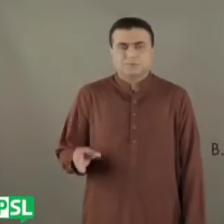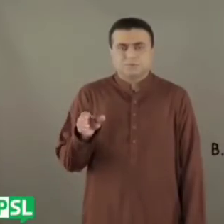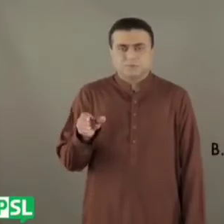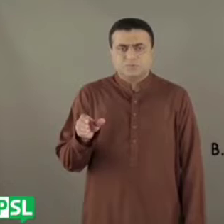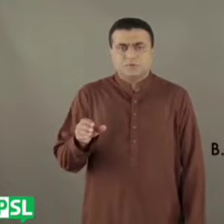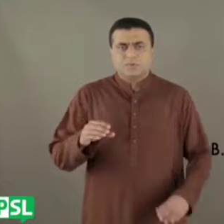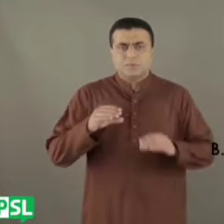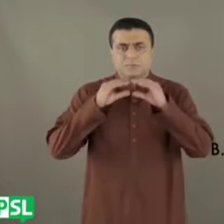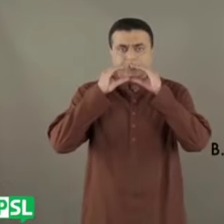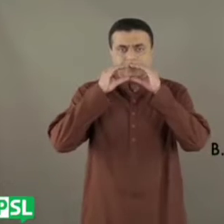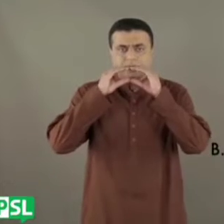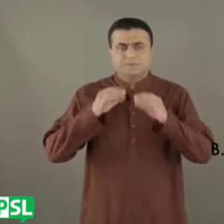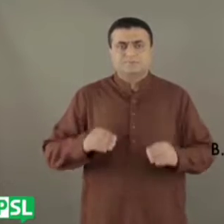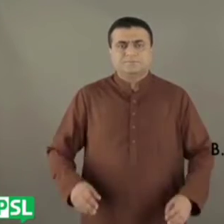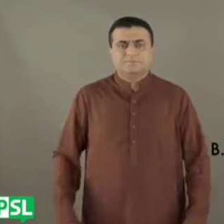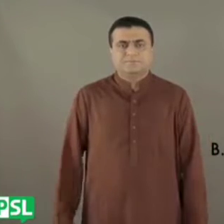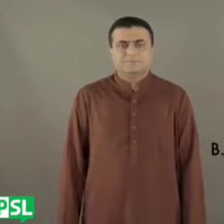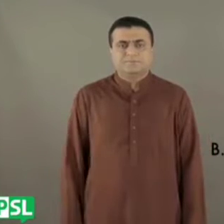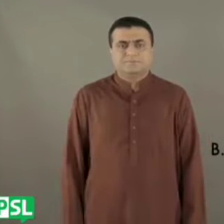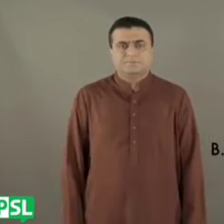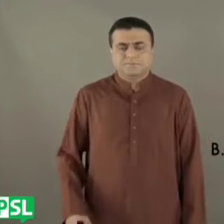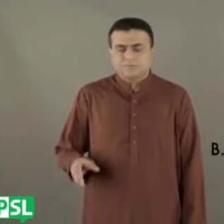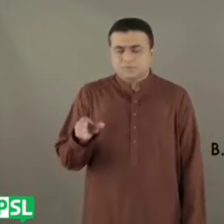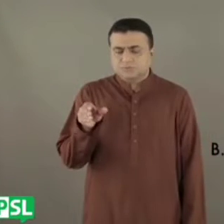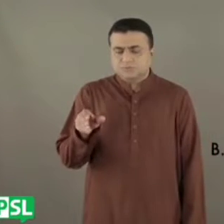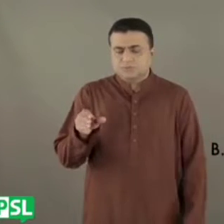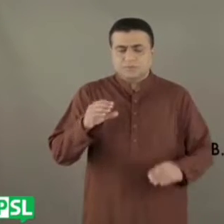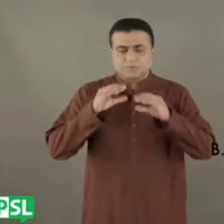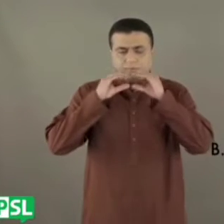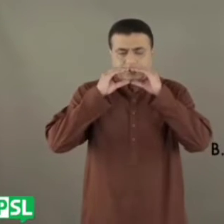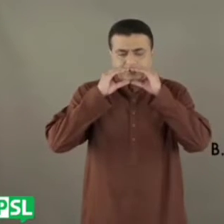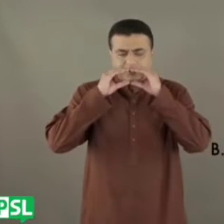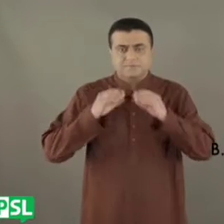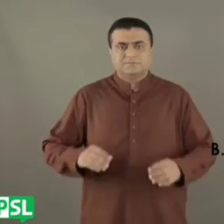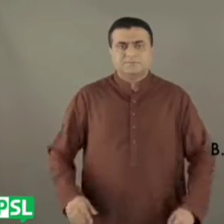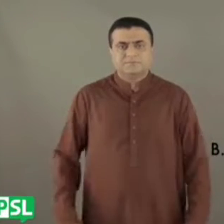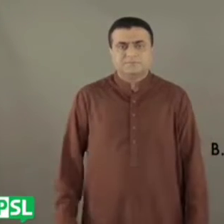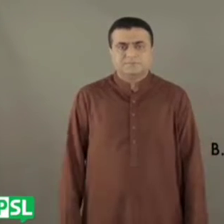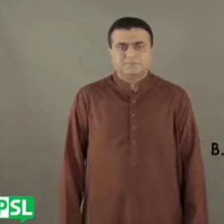BK Colflex shortening. BK Colflex chota.